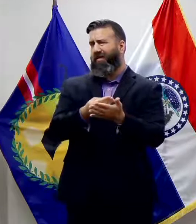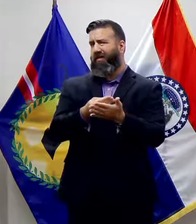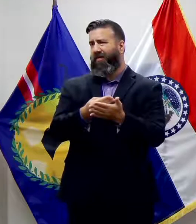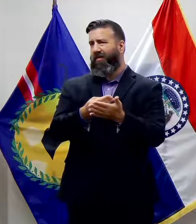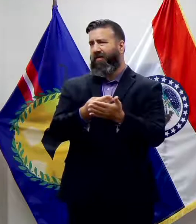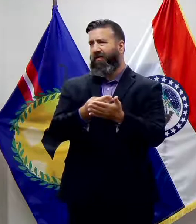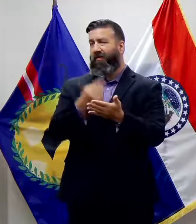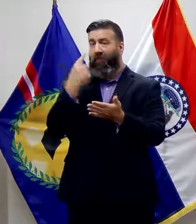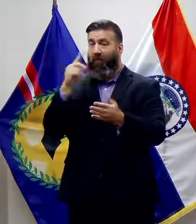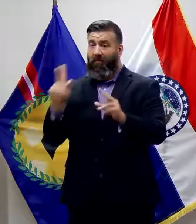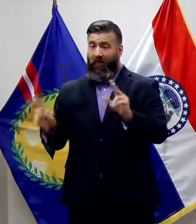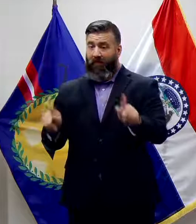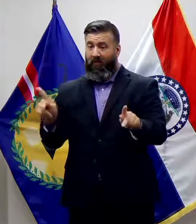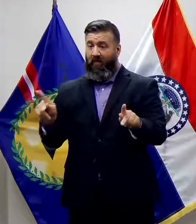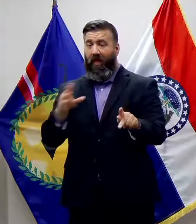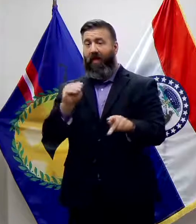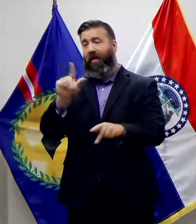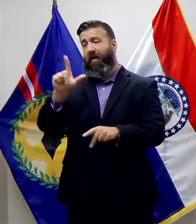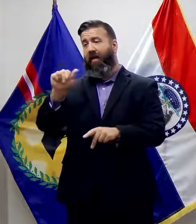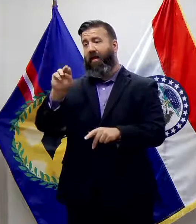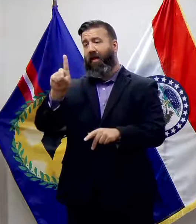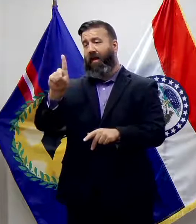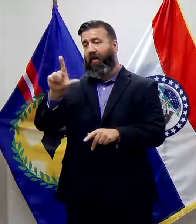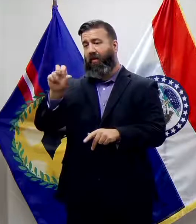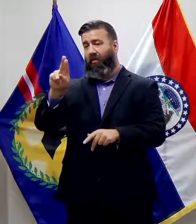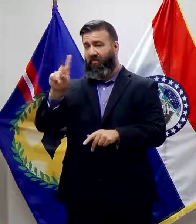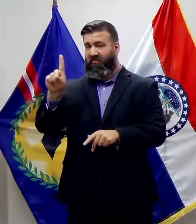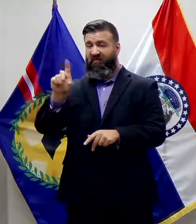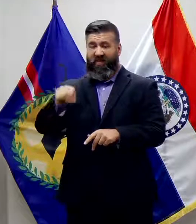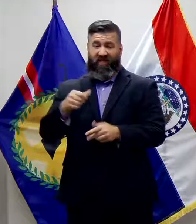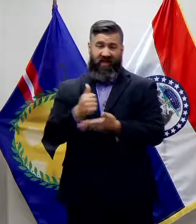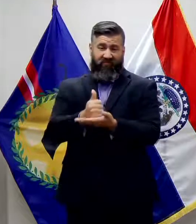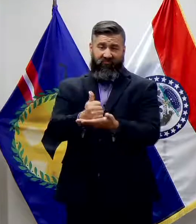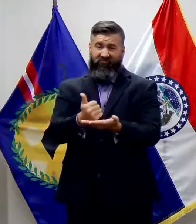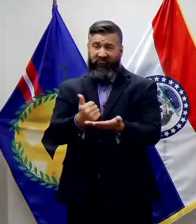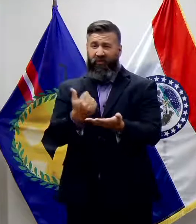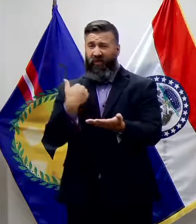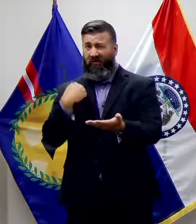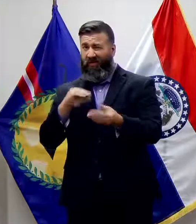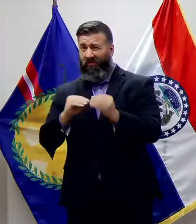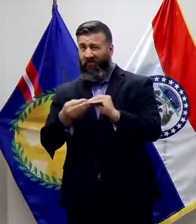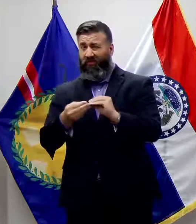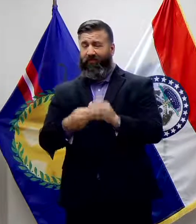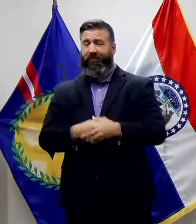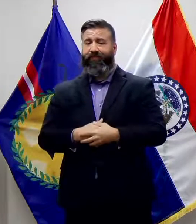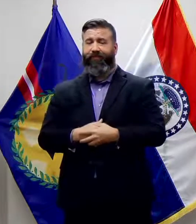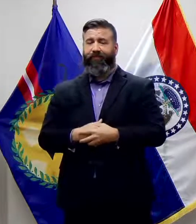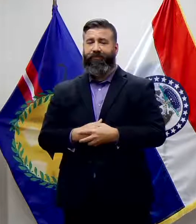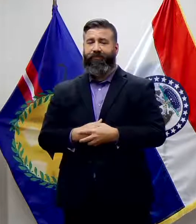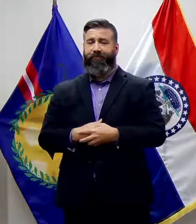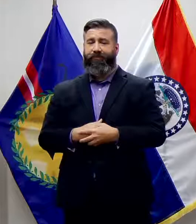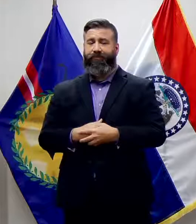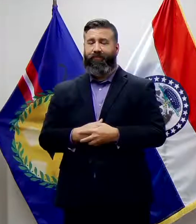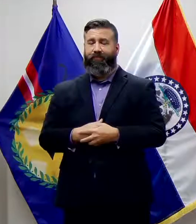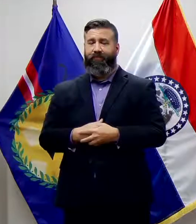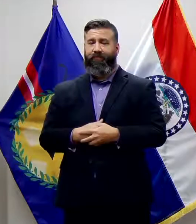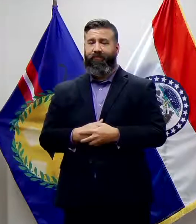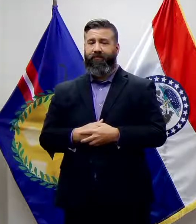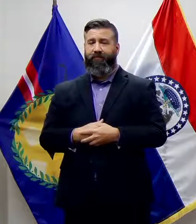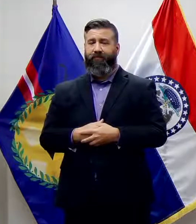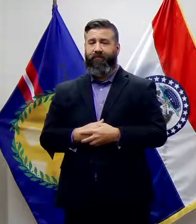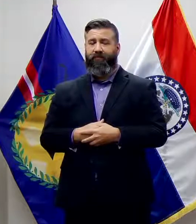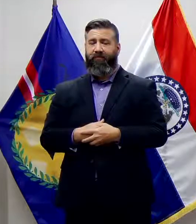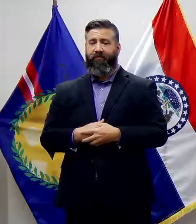people and landlords that are in need of assistance? Do you have a number? Well, it's about, probably